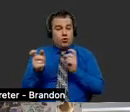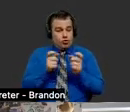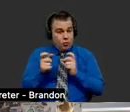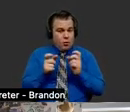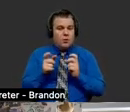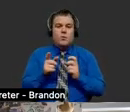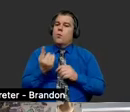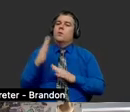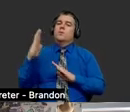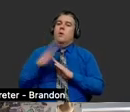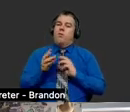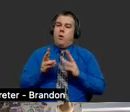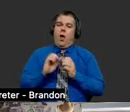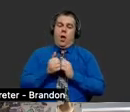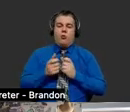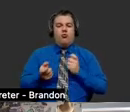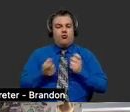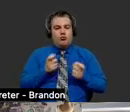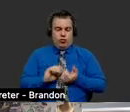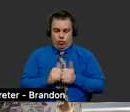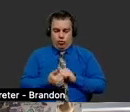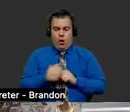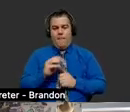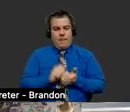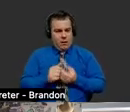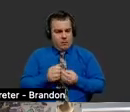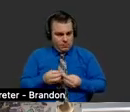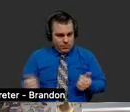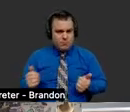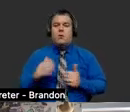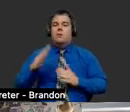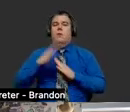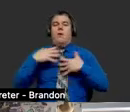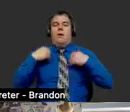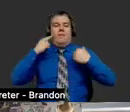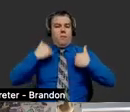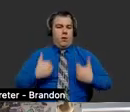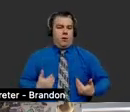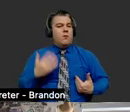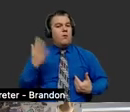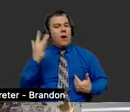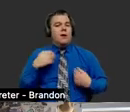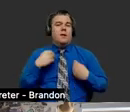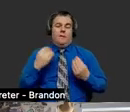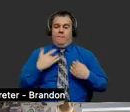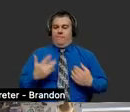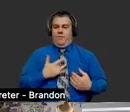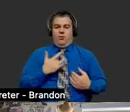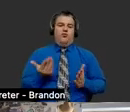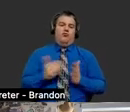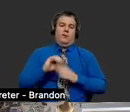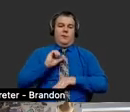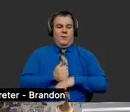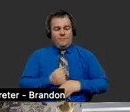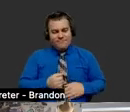ways to regulate metabolic changes and support the body's optimal health by allowing it to experience a reboot. The products in the Plexus